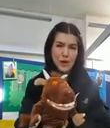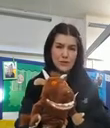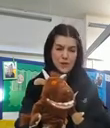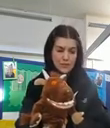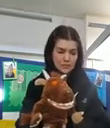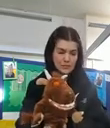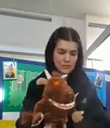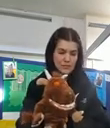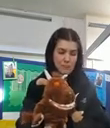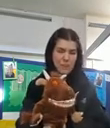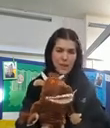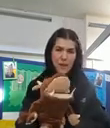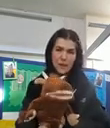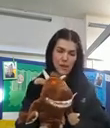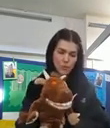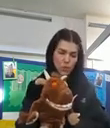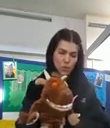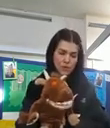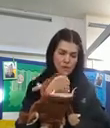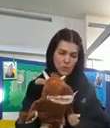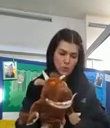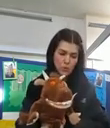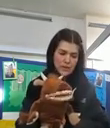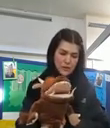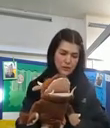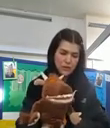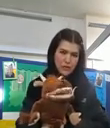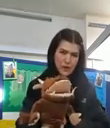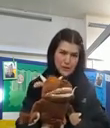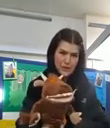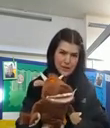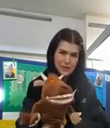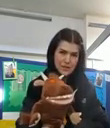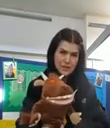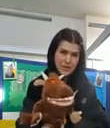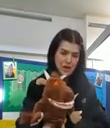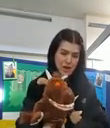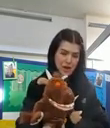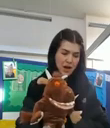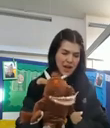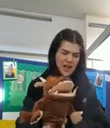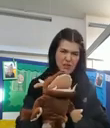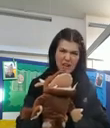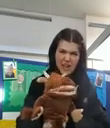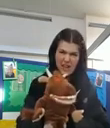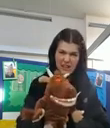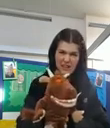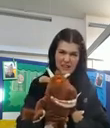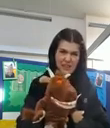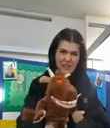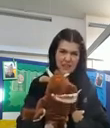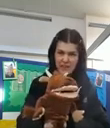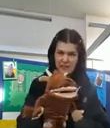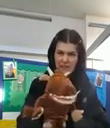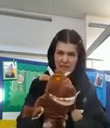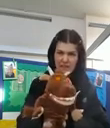after. They walked and walked till the Gruffalo said, I hear a hiss in the leaves